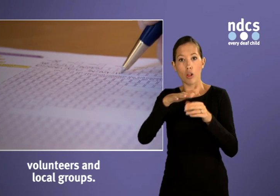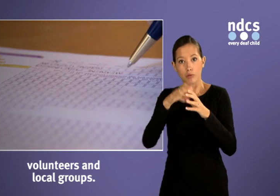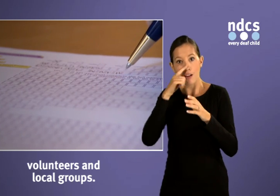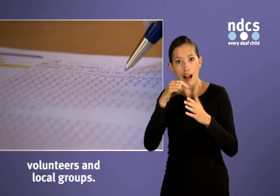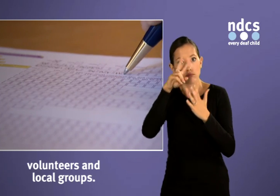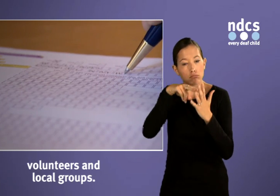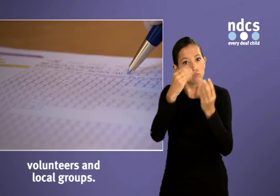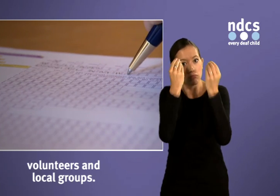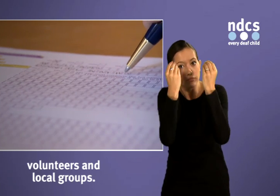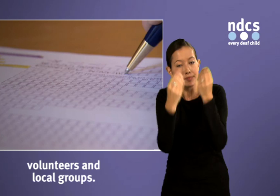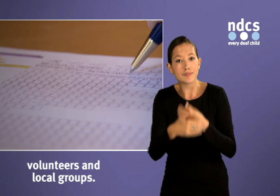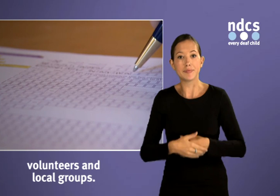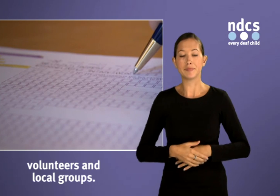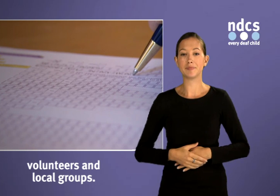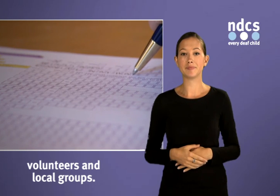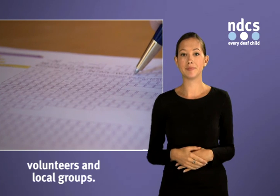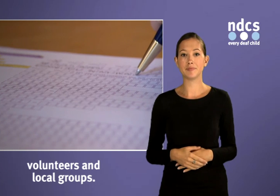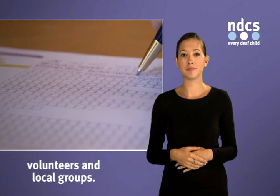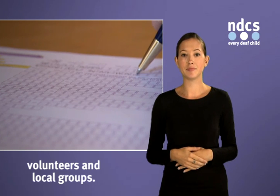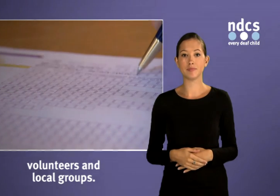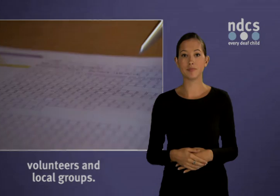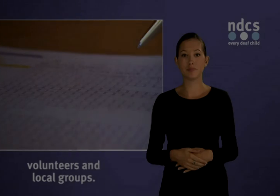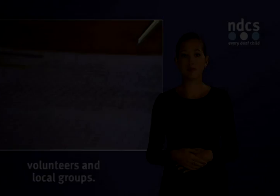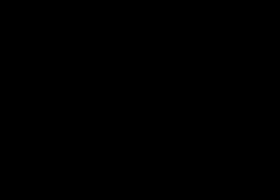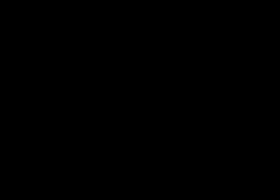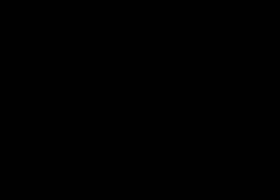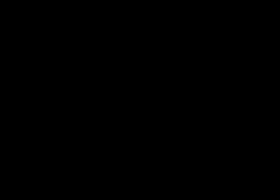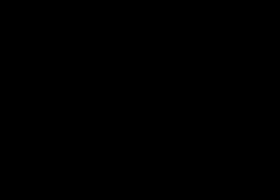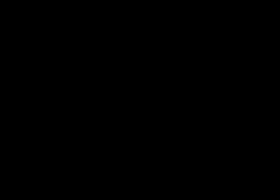staff, volunteers and local groups.